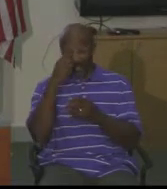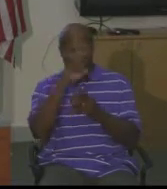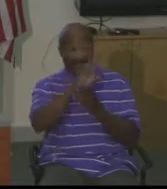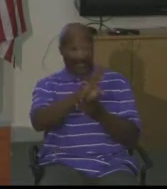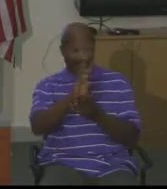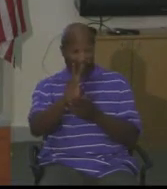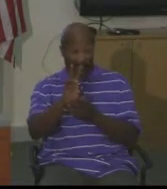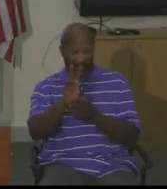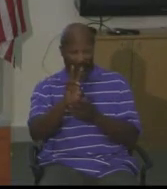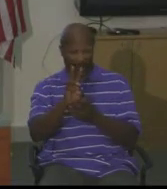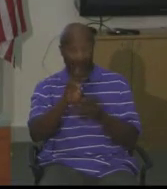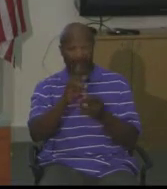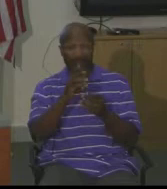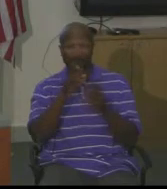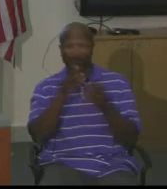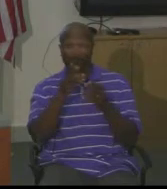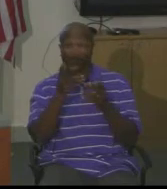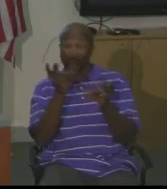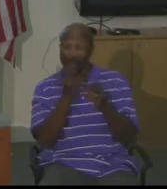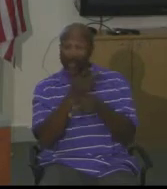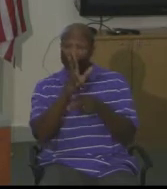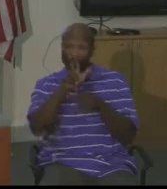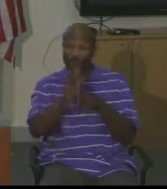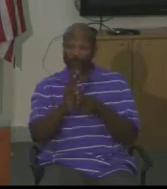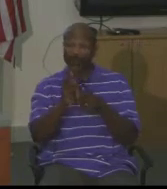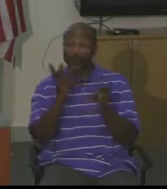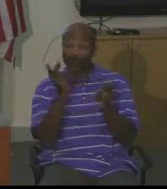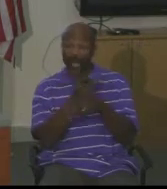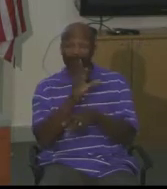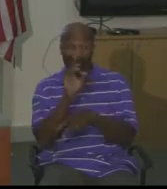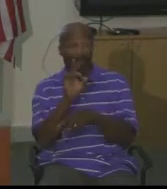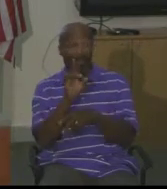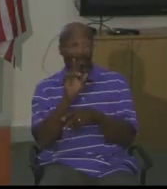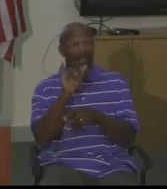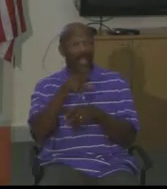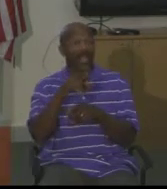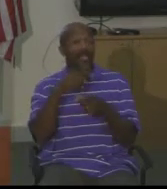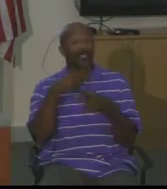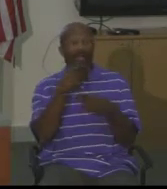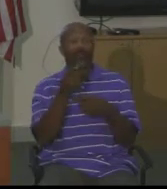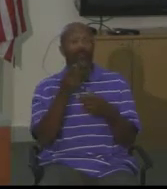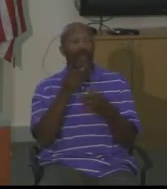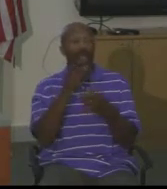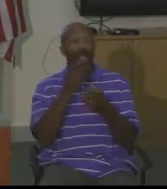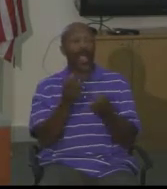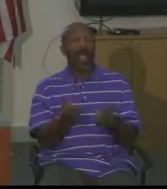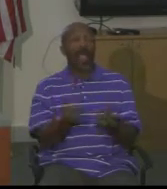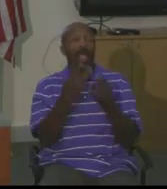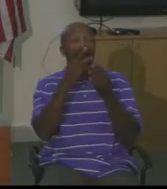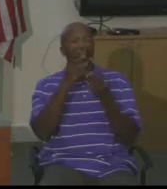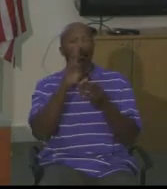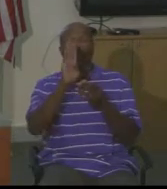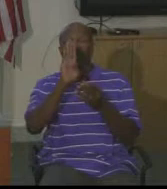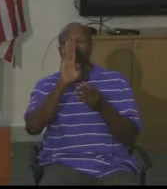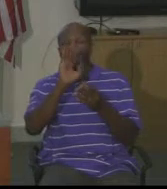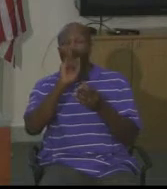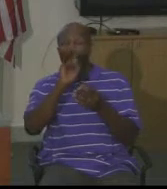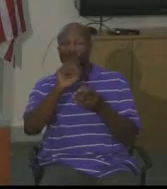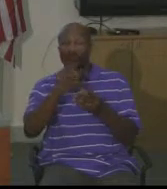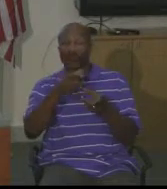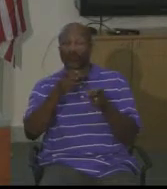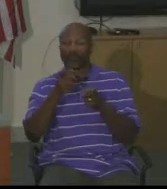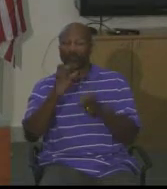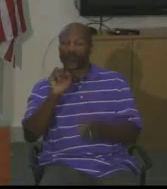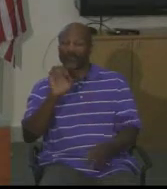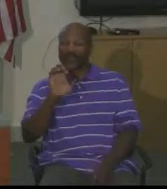66 times 32 times 8. And that would give us the megabits or gigabits per